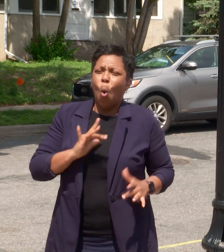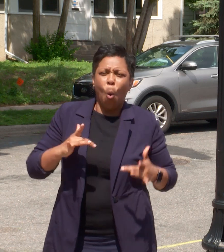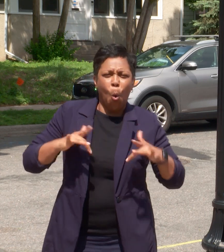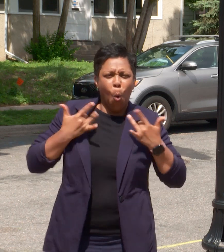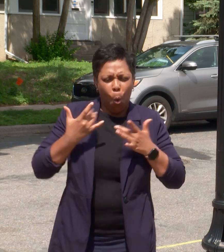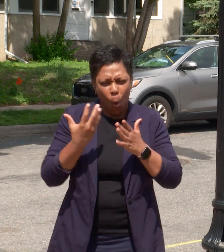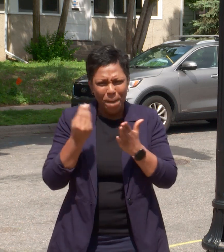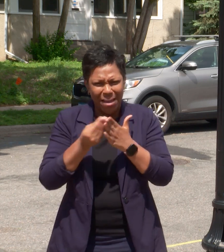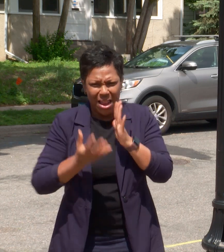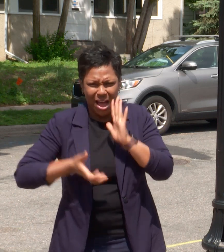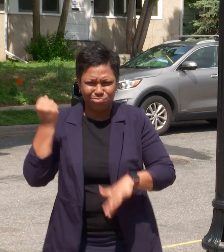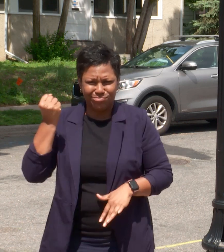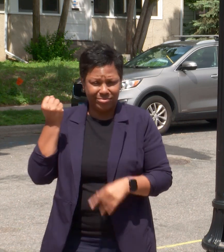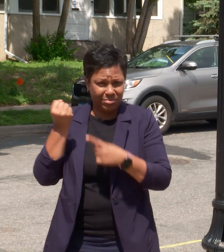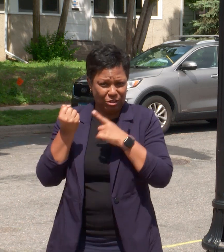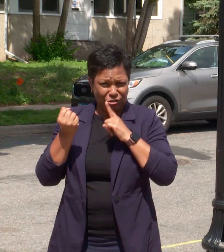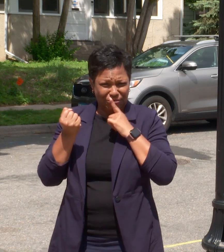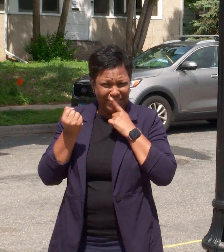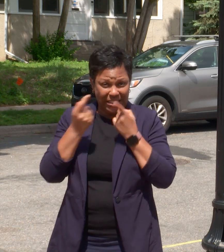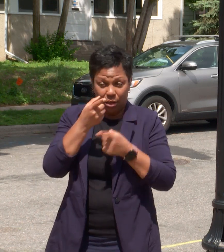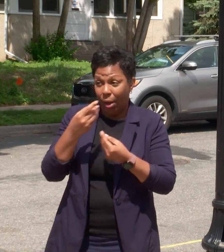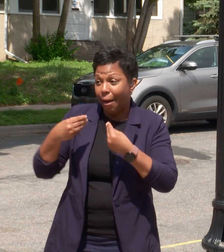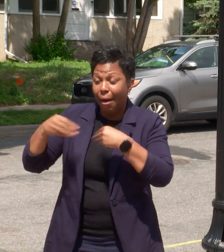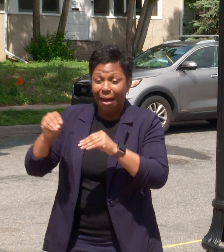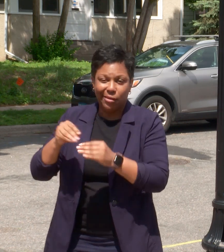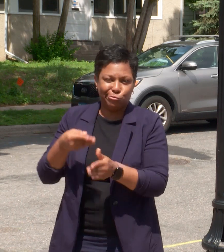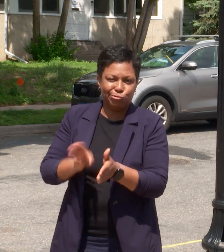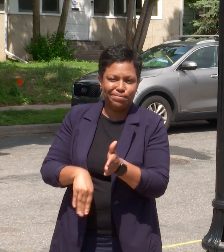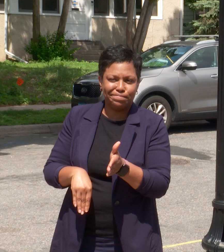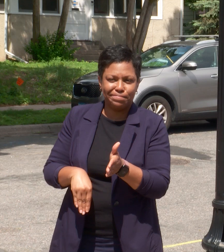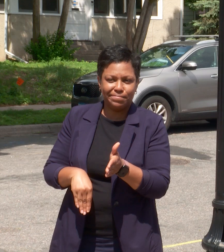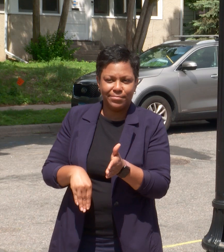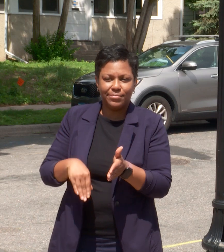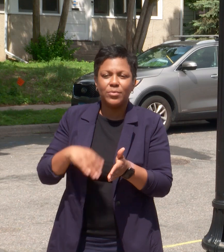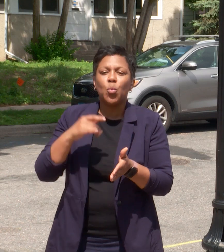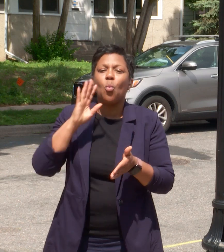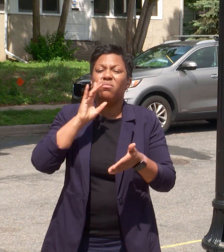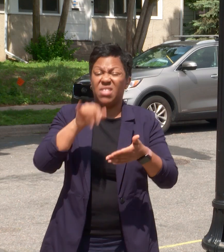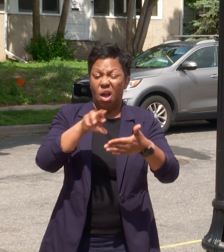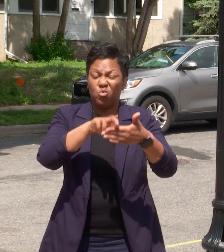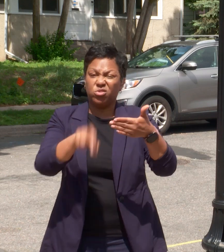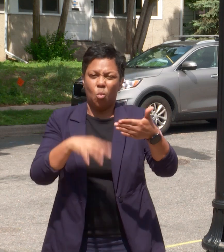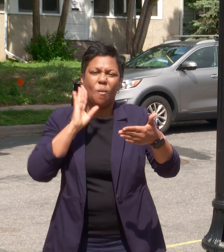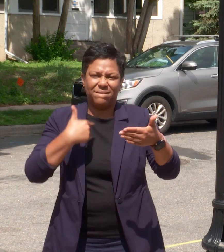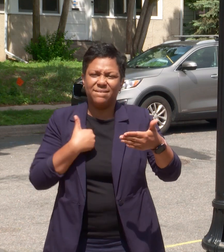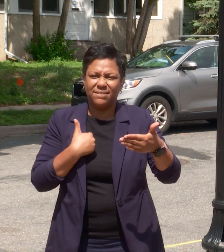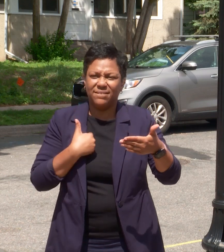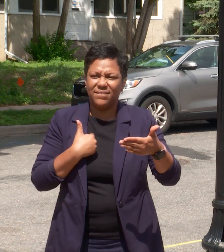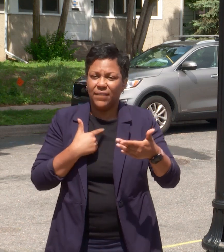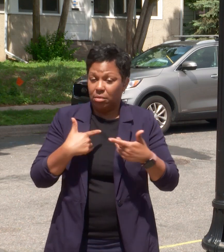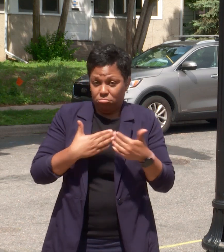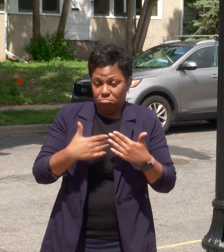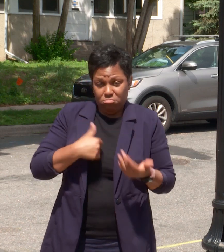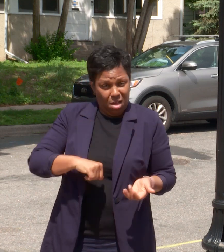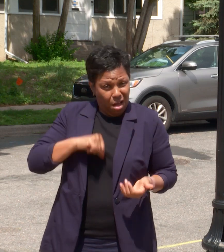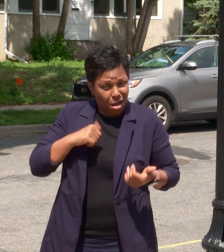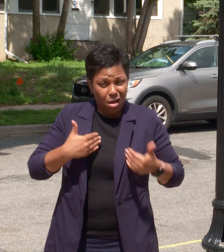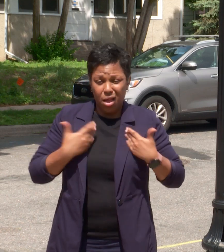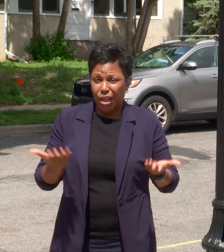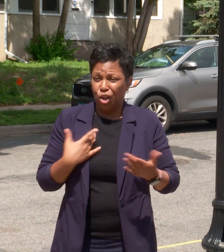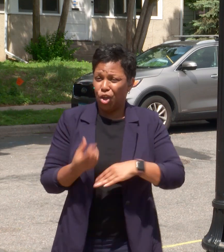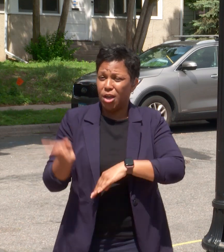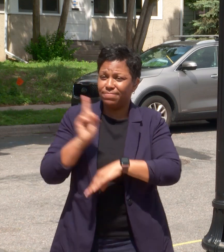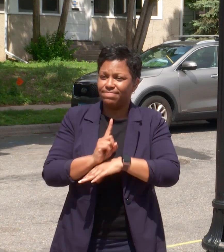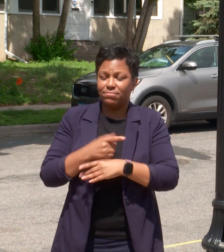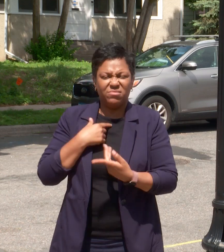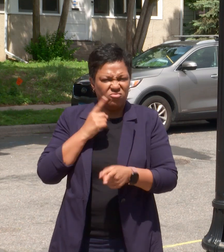actions. So with that, I'm just proud to be here. This is an action that government needs to be taking, and I'm going to turn